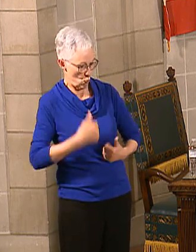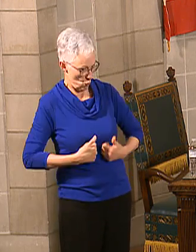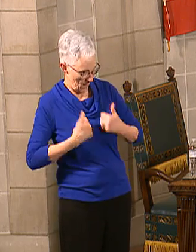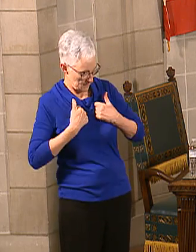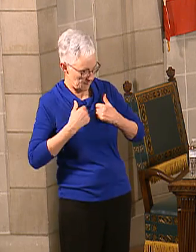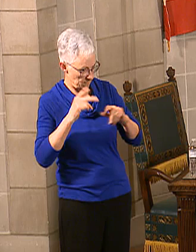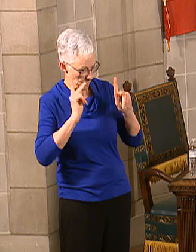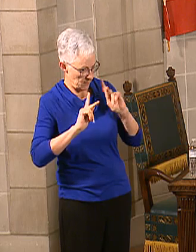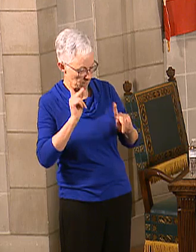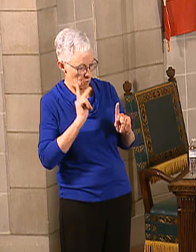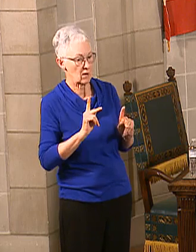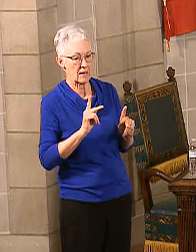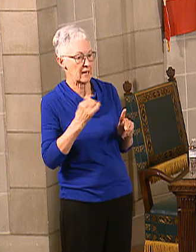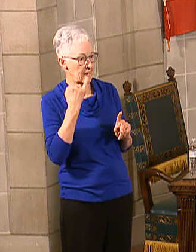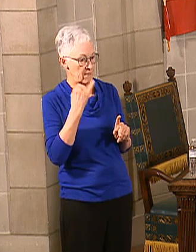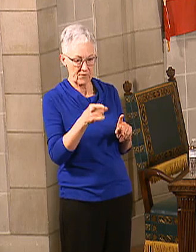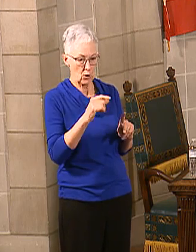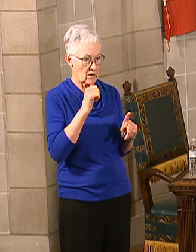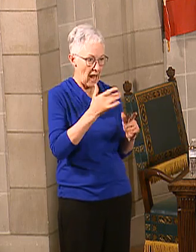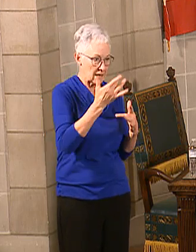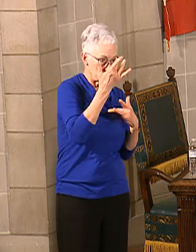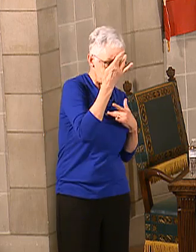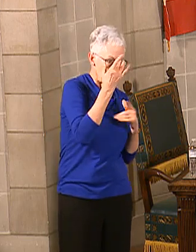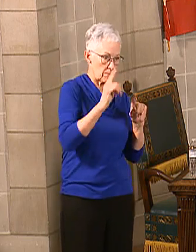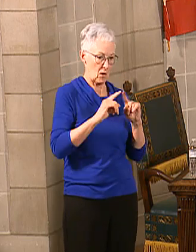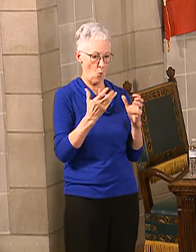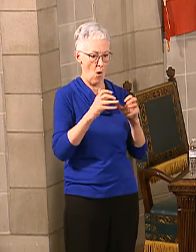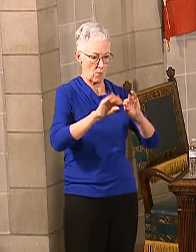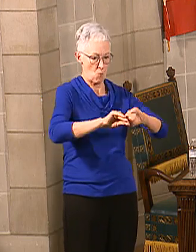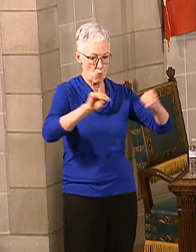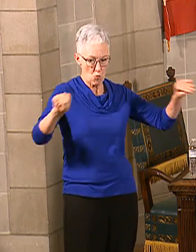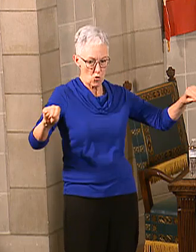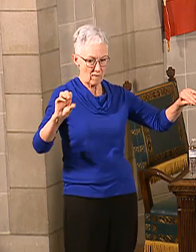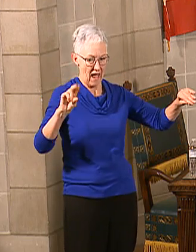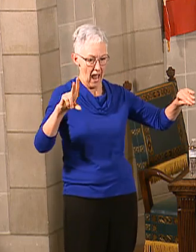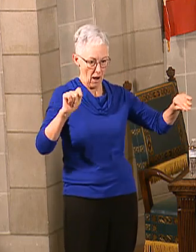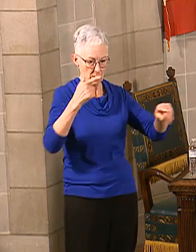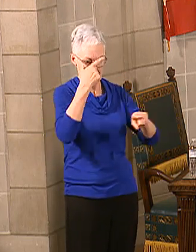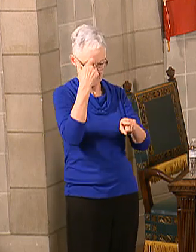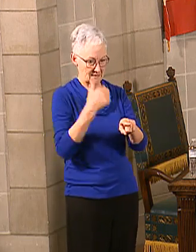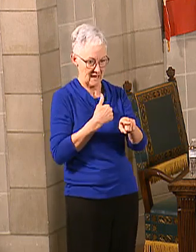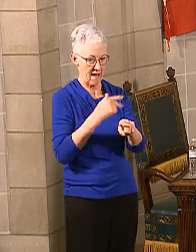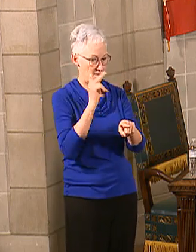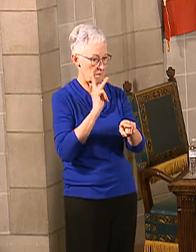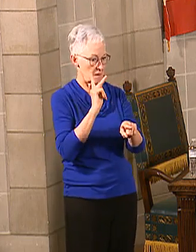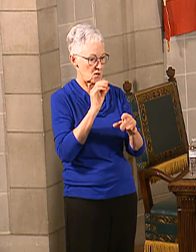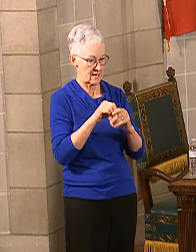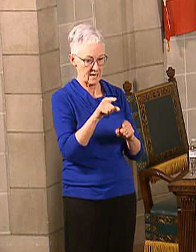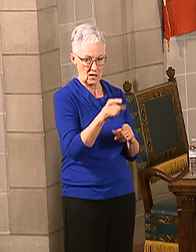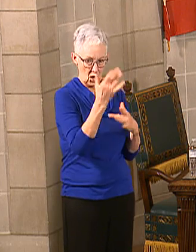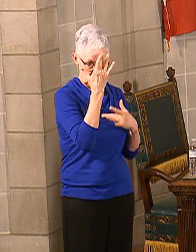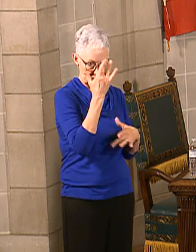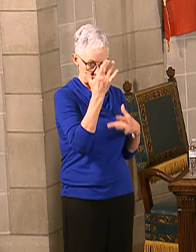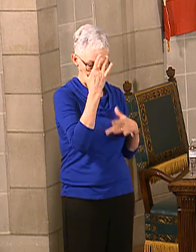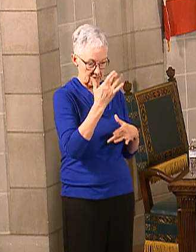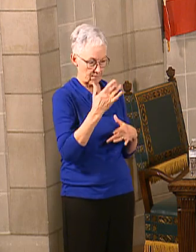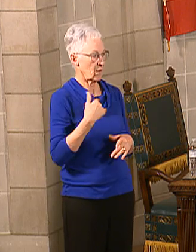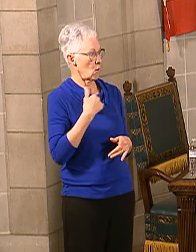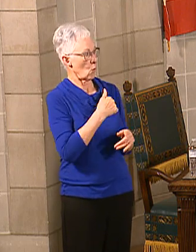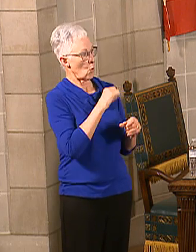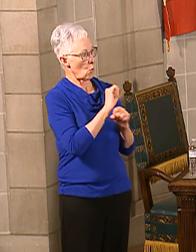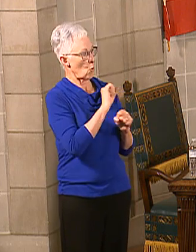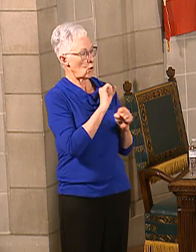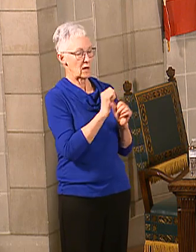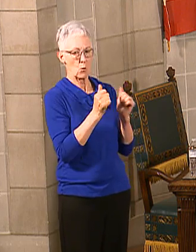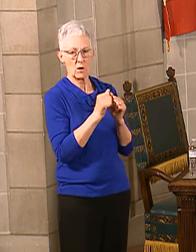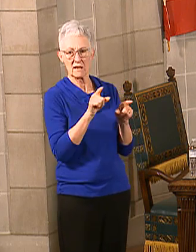the University of Omaha, University of Lincoln, and University of Kearney, as well as working on implementing a